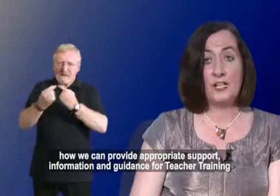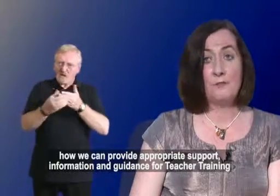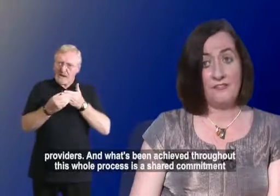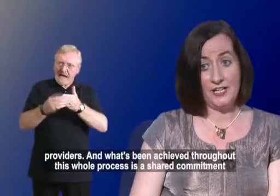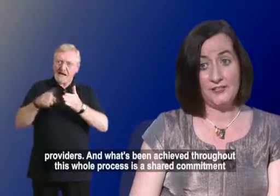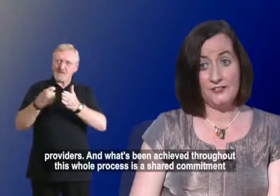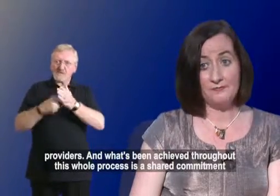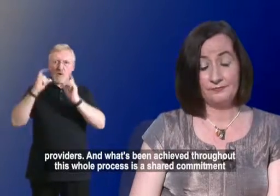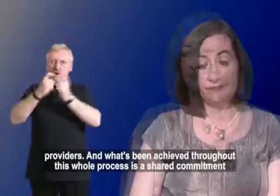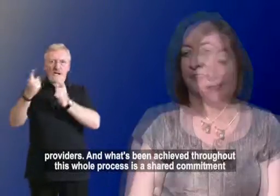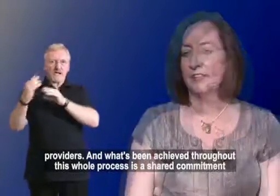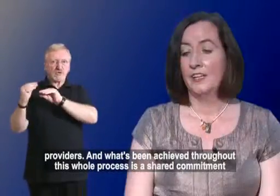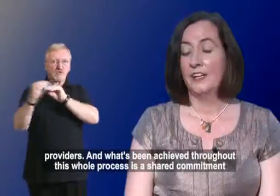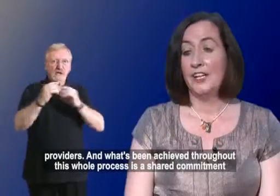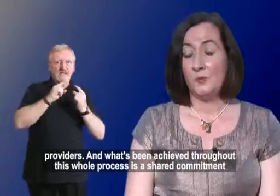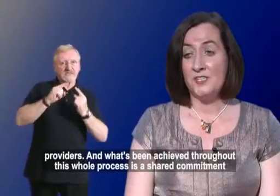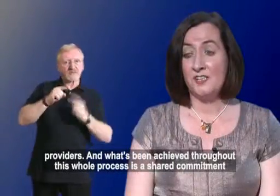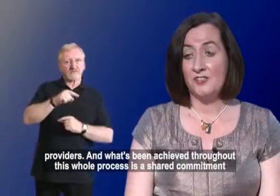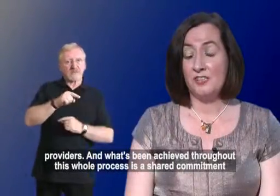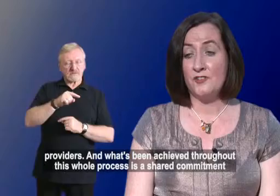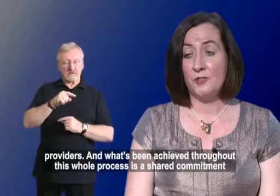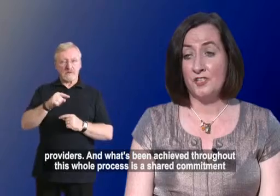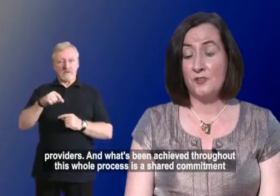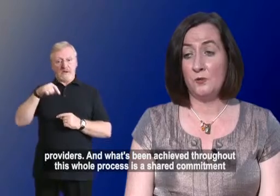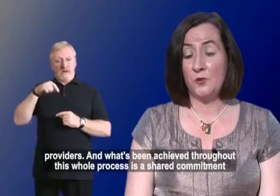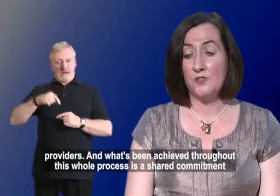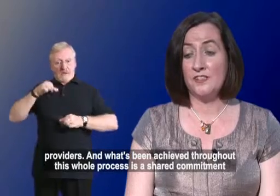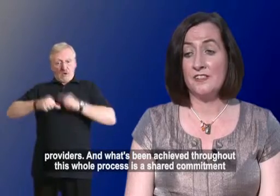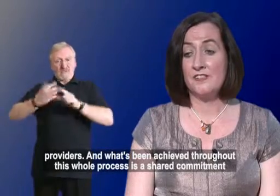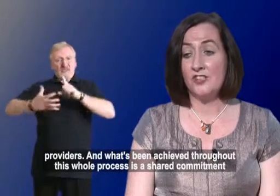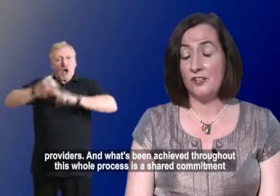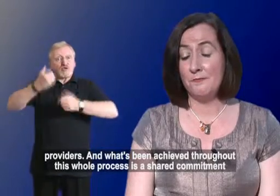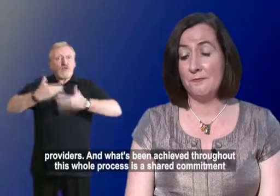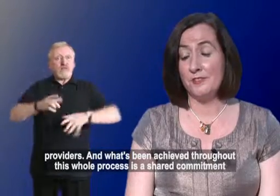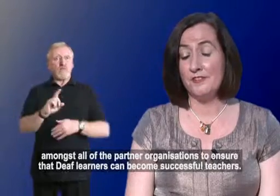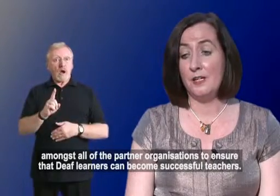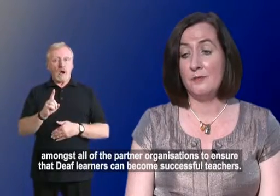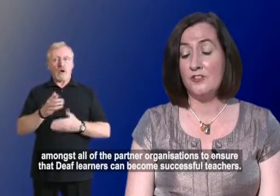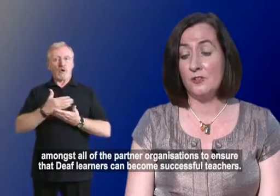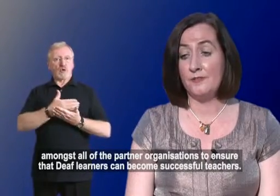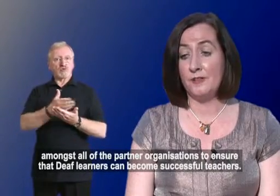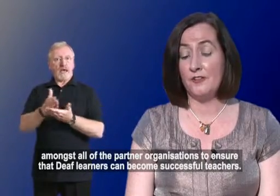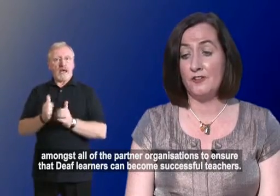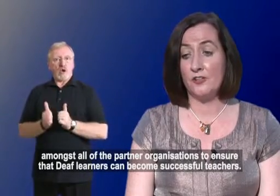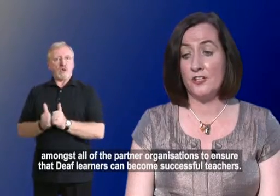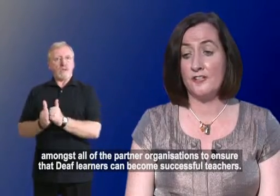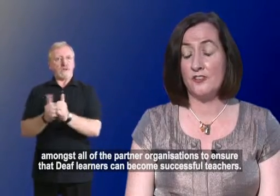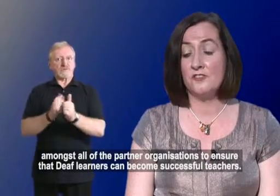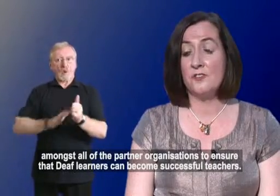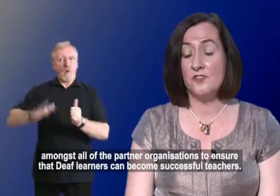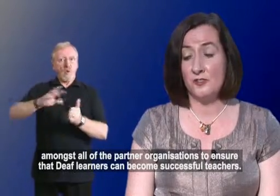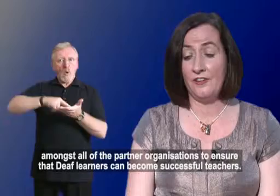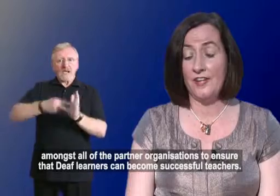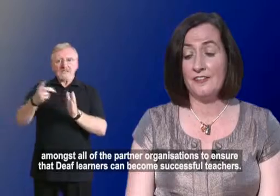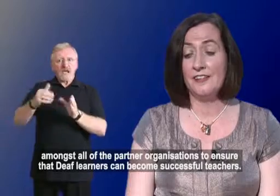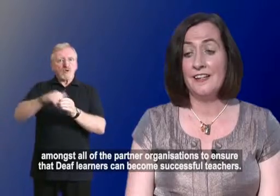teacher training providers. And what's been achieved throughout this whole process is a shared commitment amongst all of the partner organisations